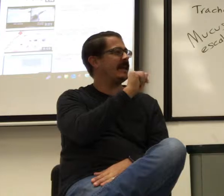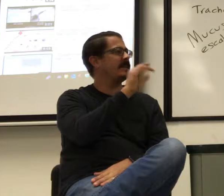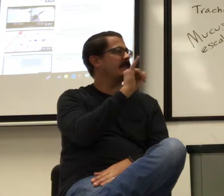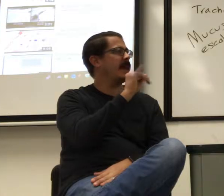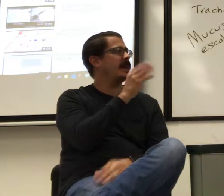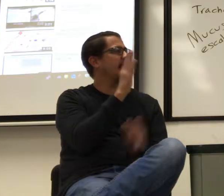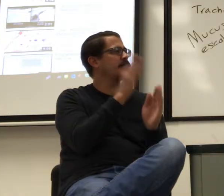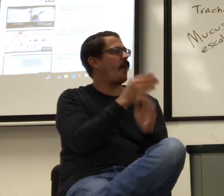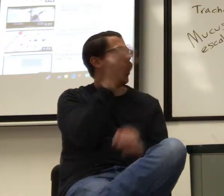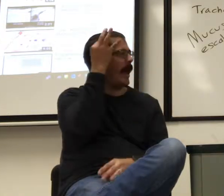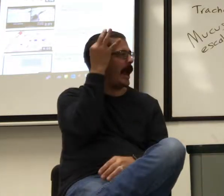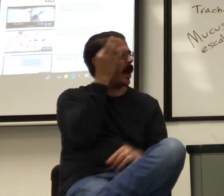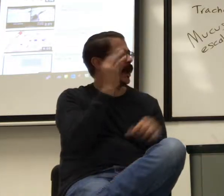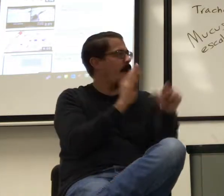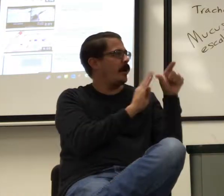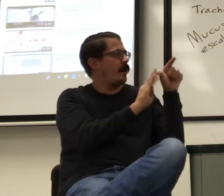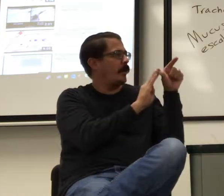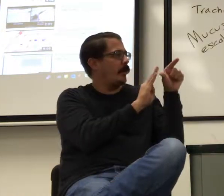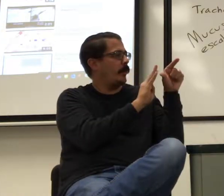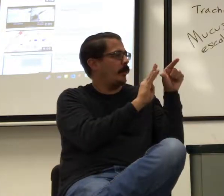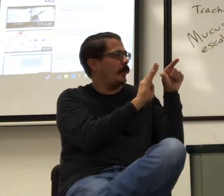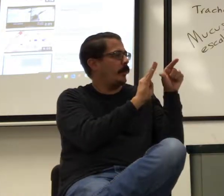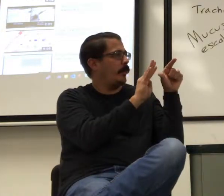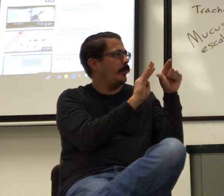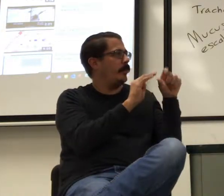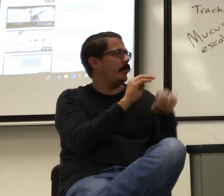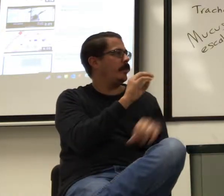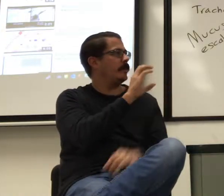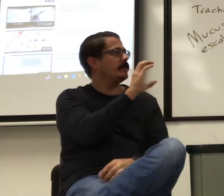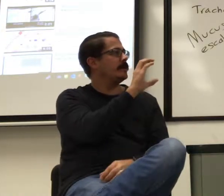I'm going to cue it right where I show the mucus escalator for real.